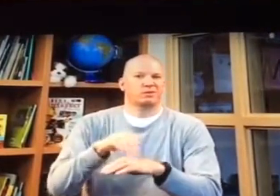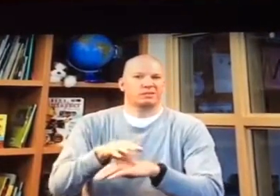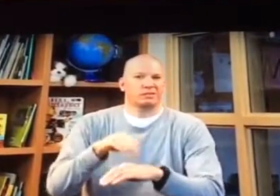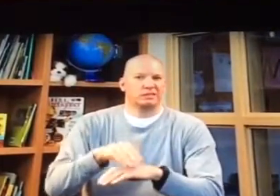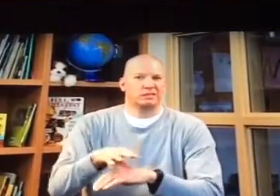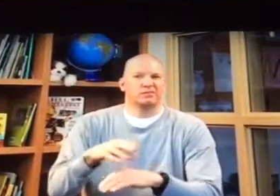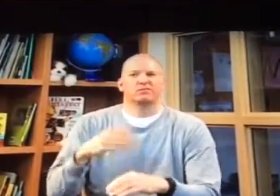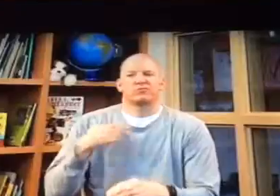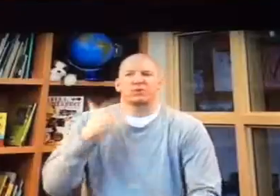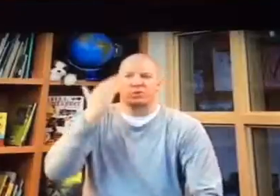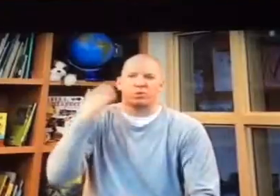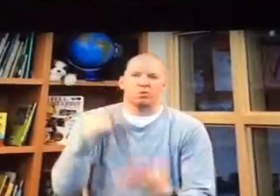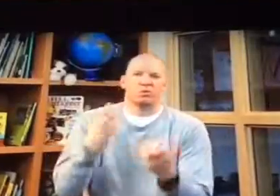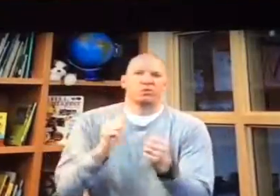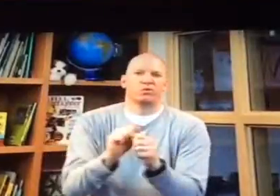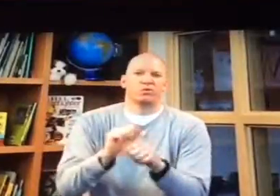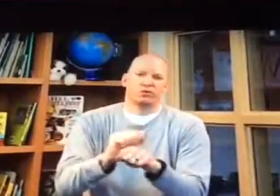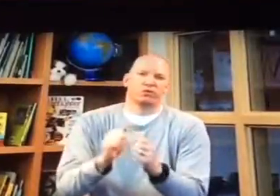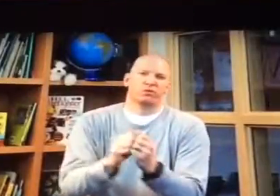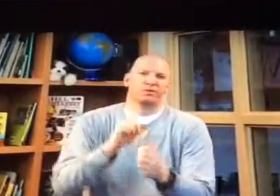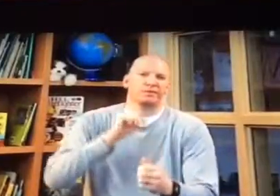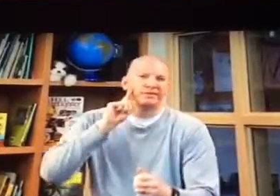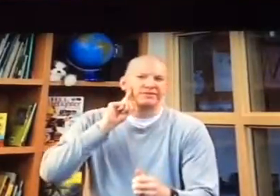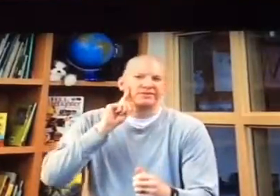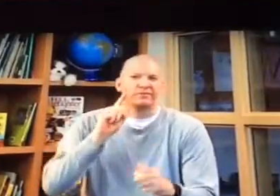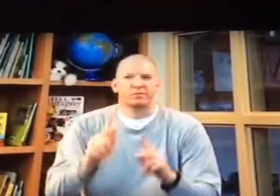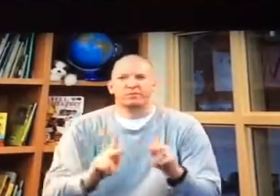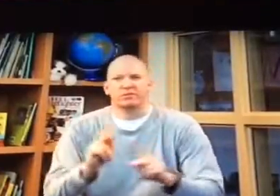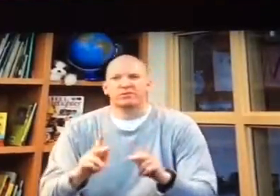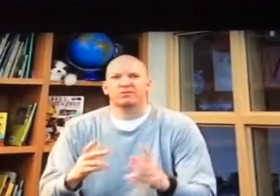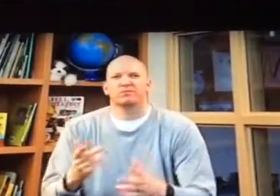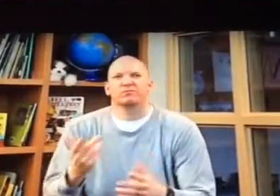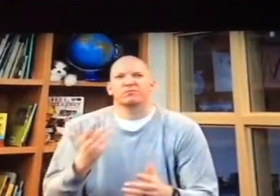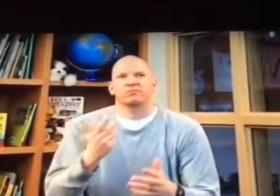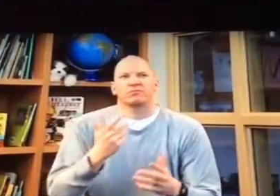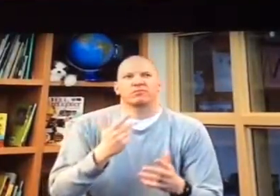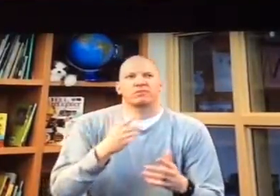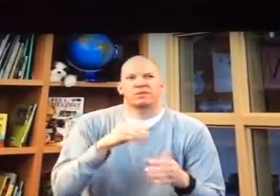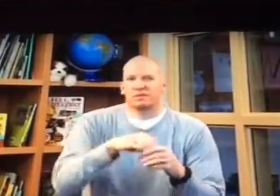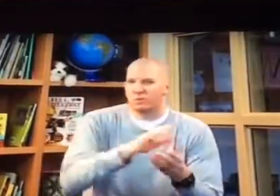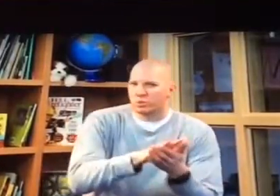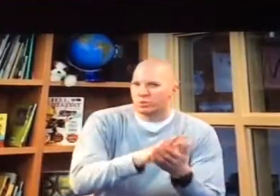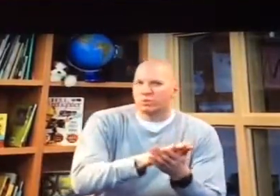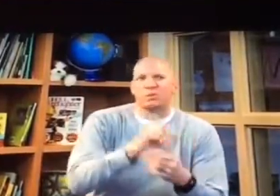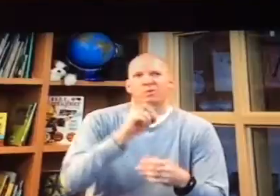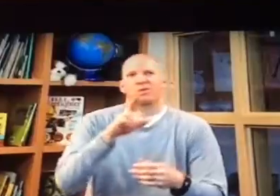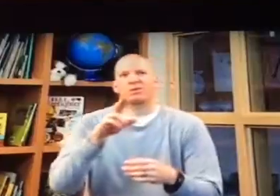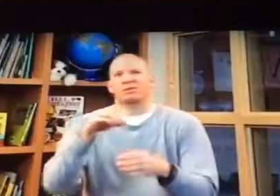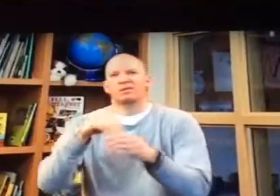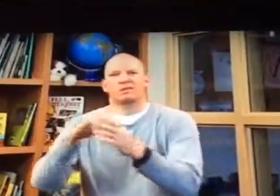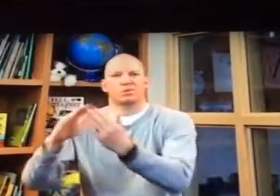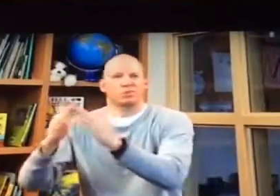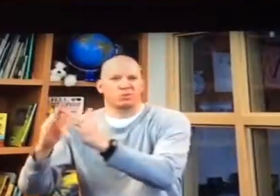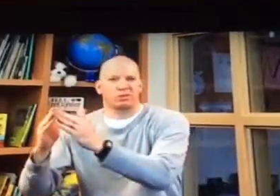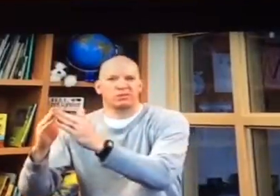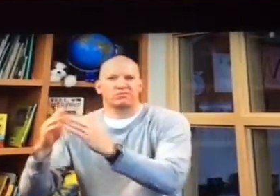So at Gallaudet, I decided to get my major in counseling. I really want to work with deaf people, particularly in schools or